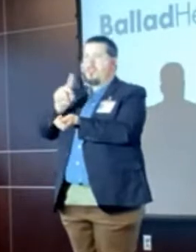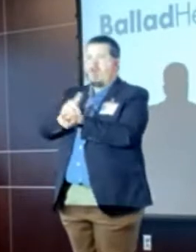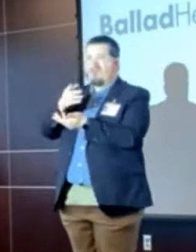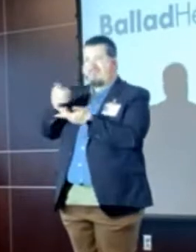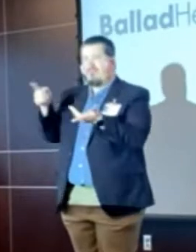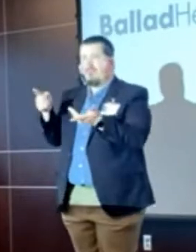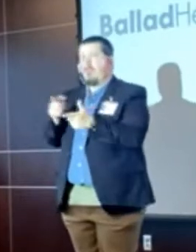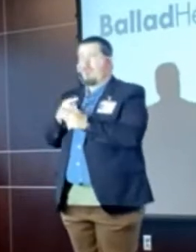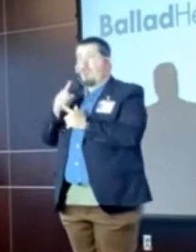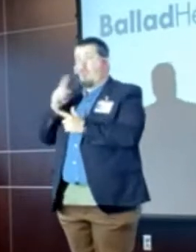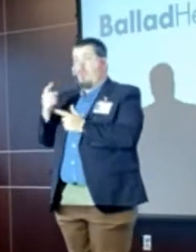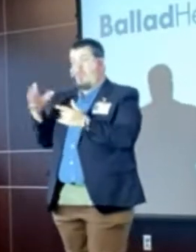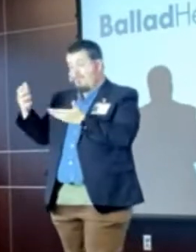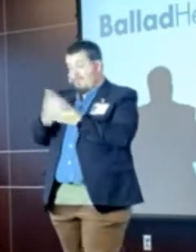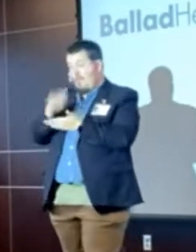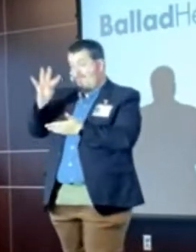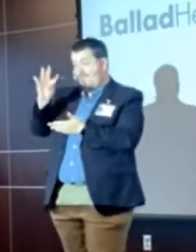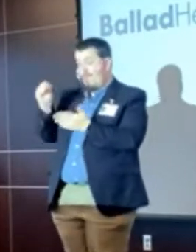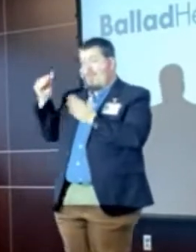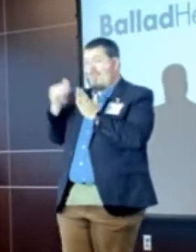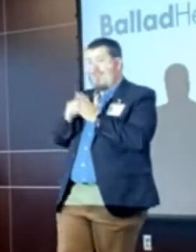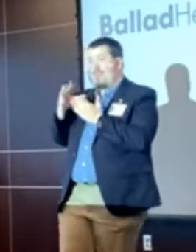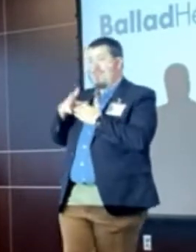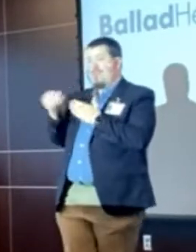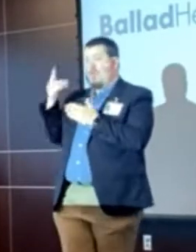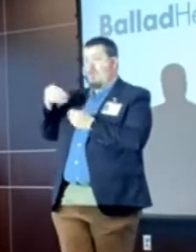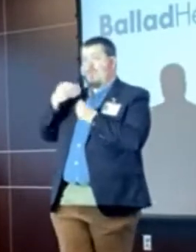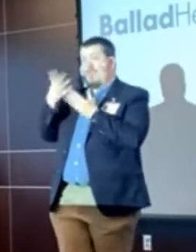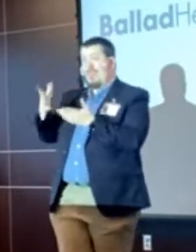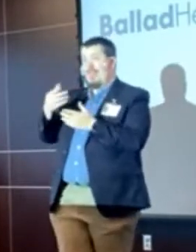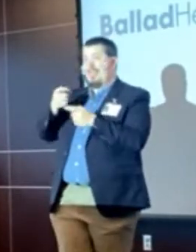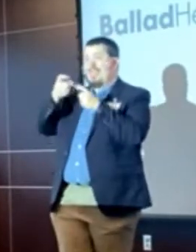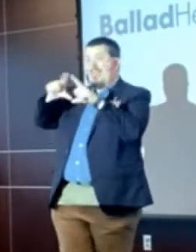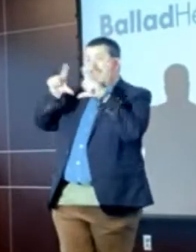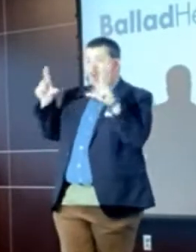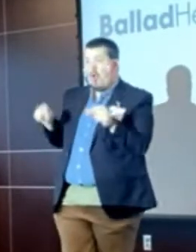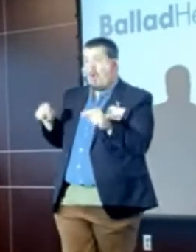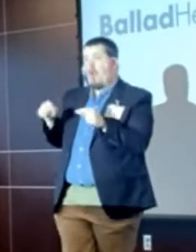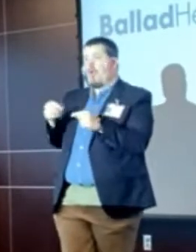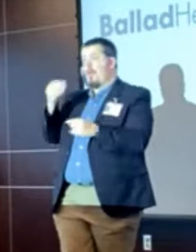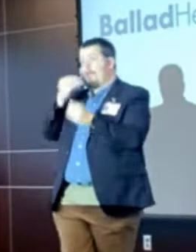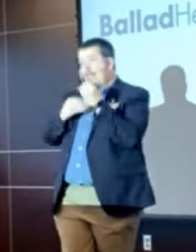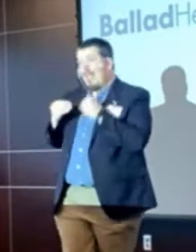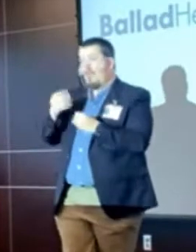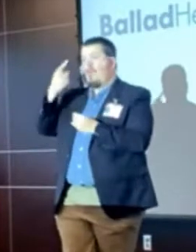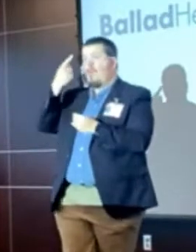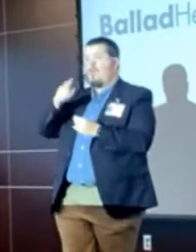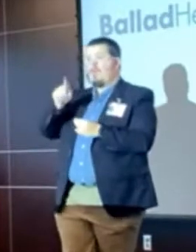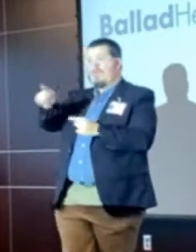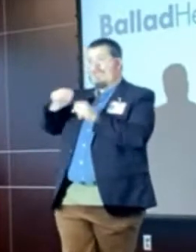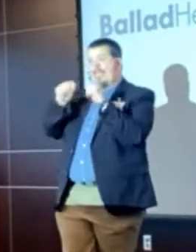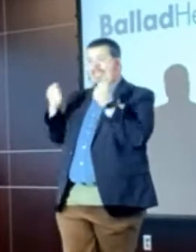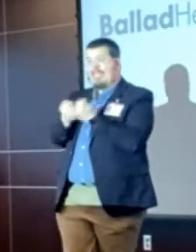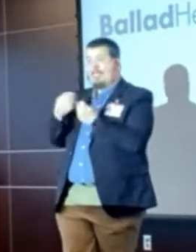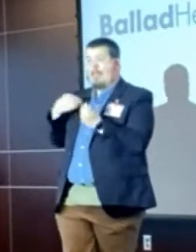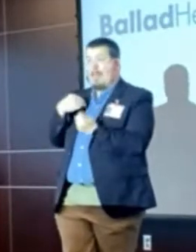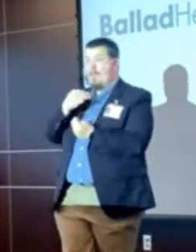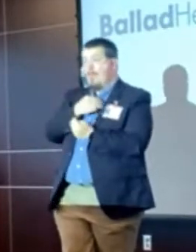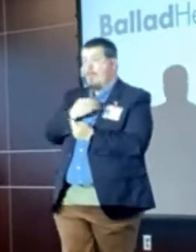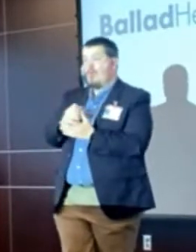So far, they've raised $40,000 to provide gift cards and meals to our team